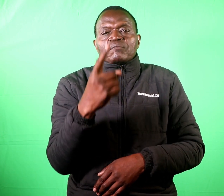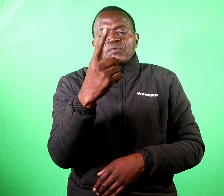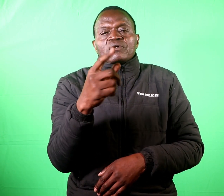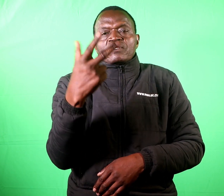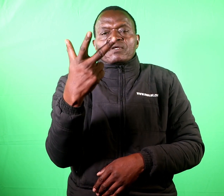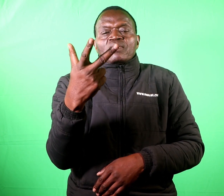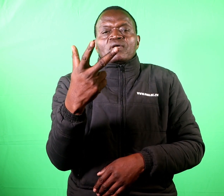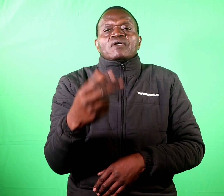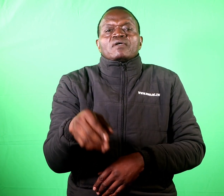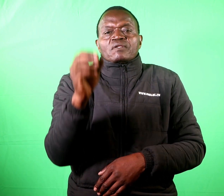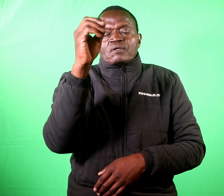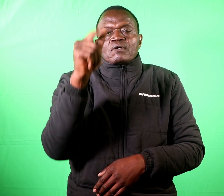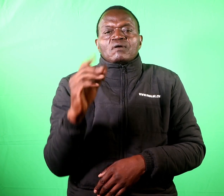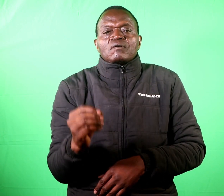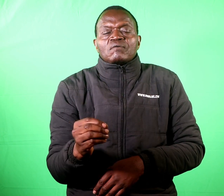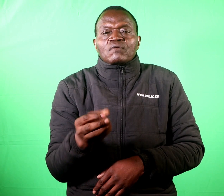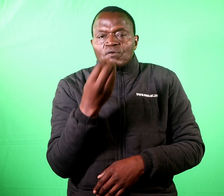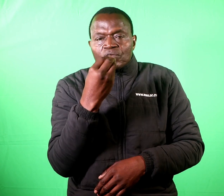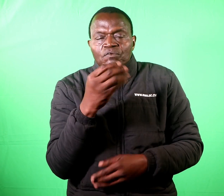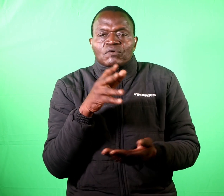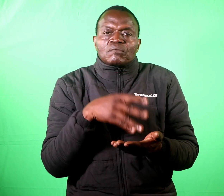41.8%. Food crop production,